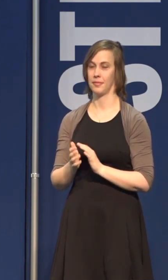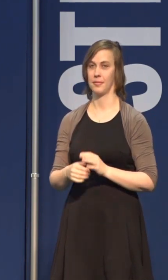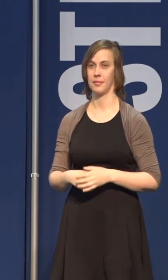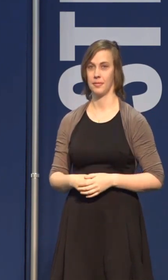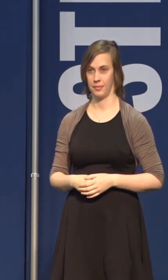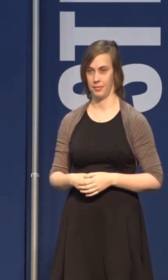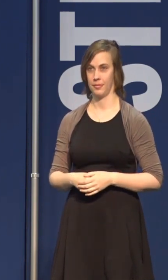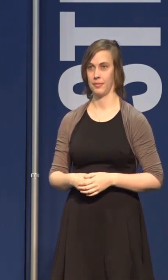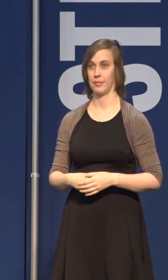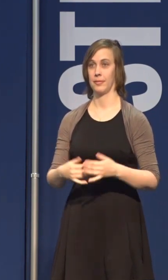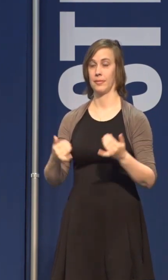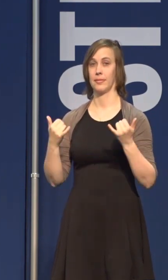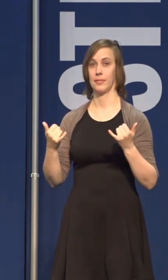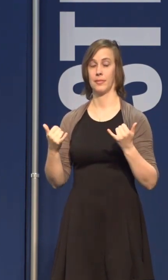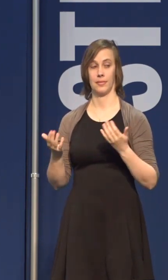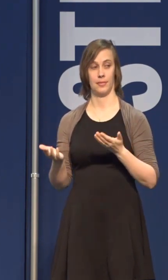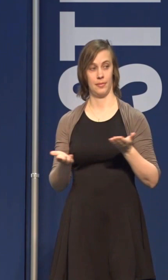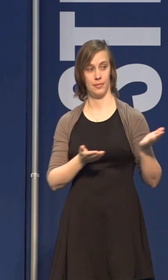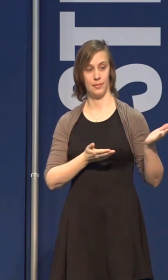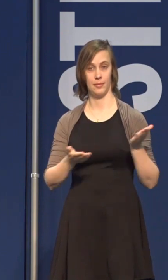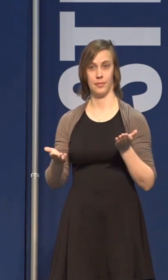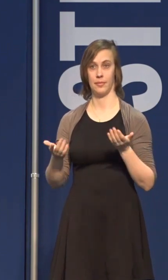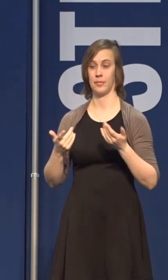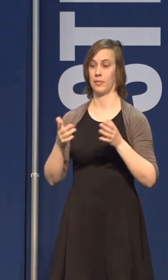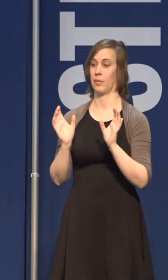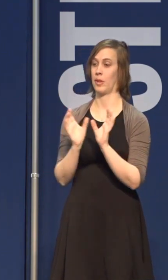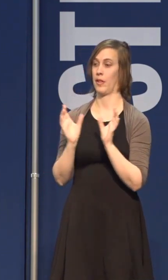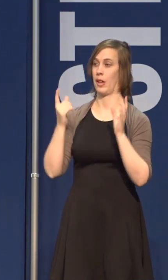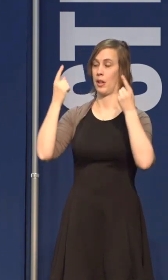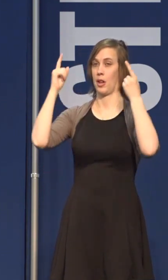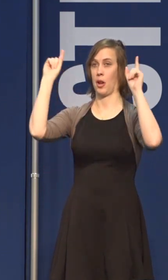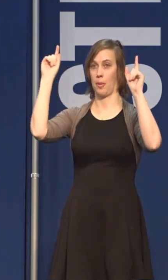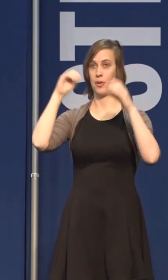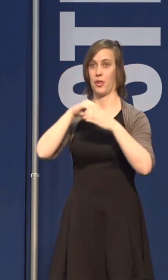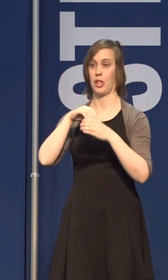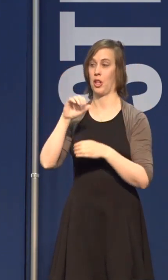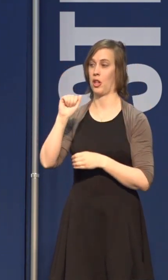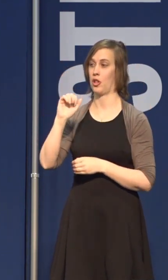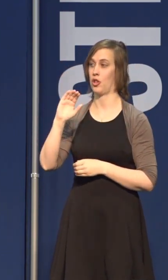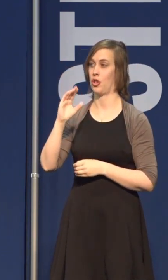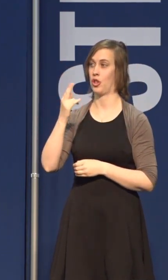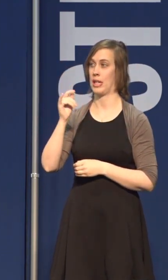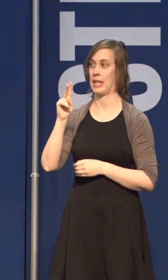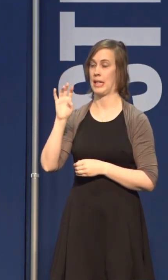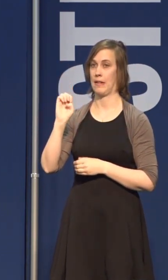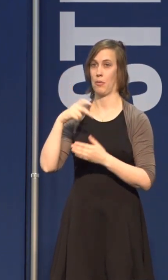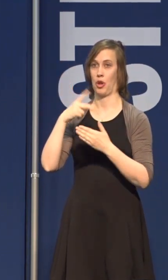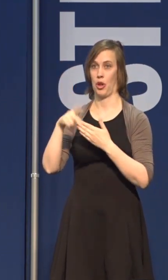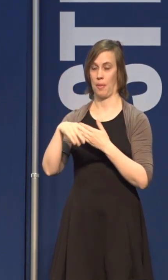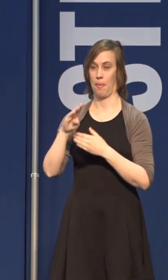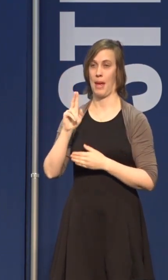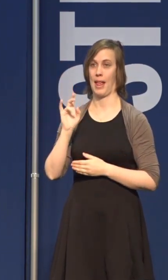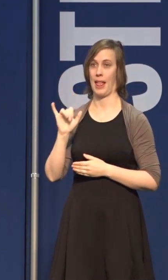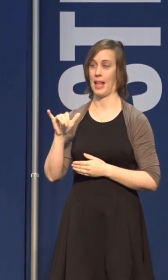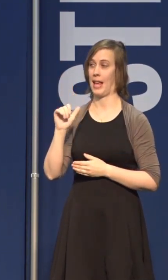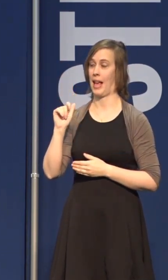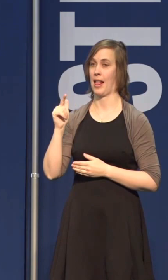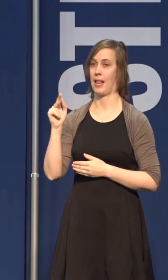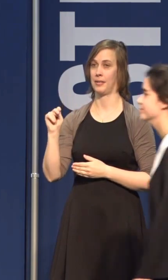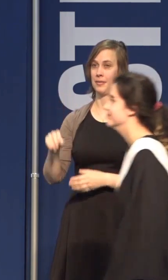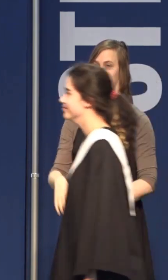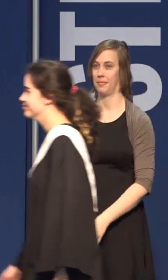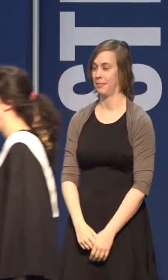And now I present to you the candidates for the Certificate of Accomplishment in the Achieve program, beginning with Bailey Allen.